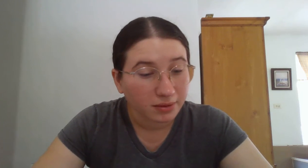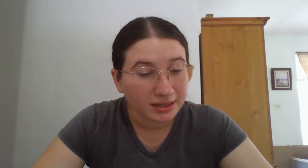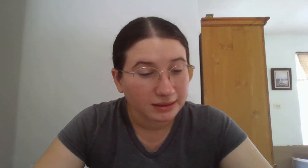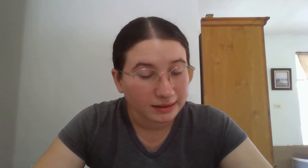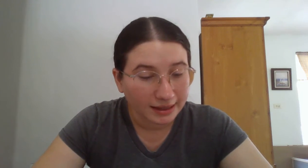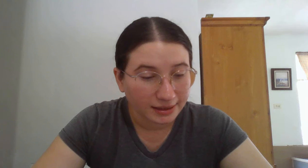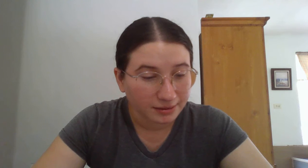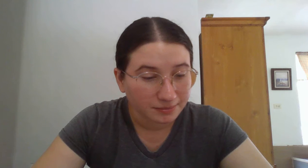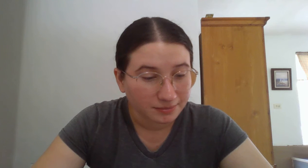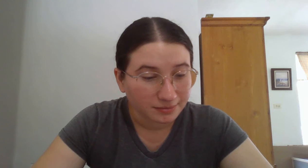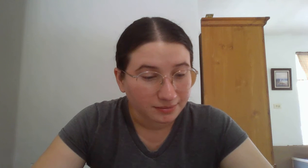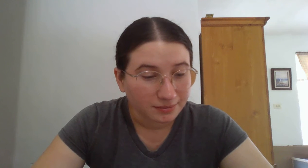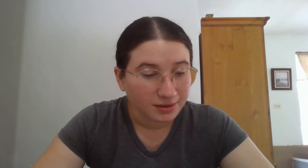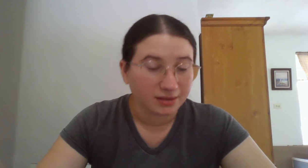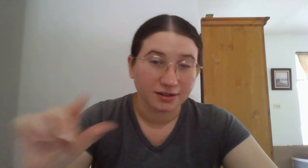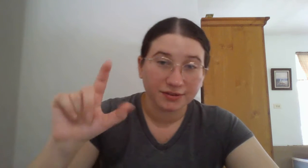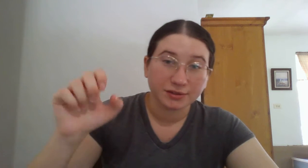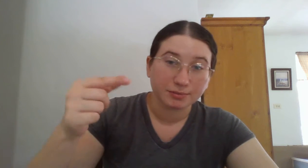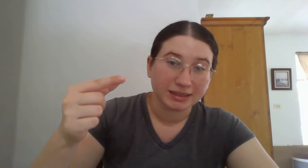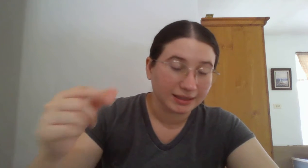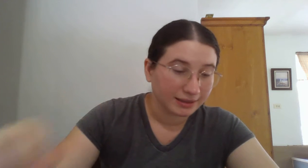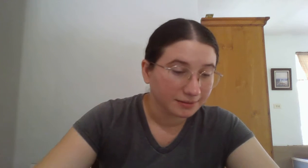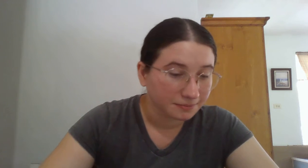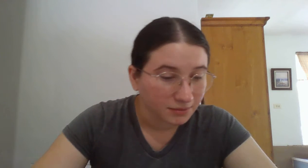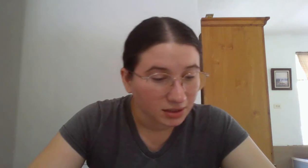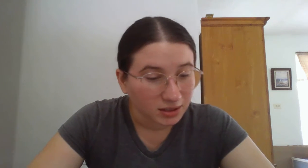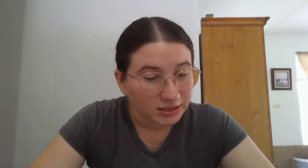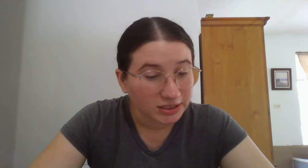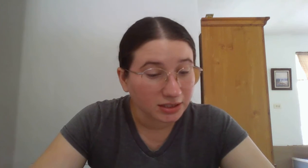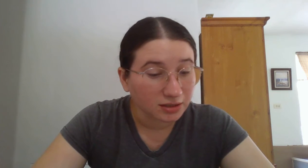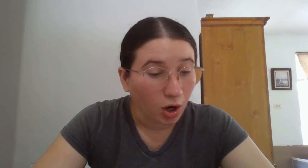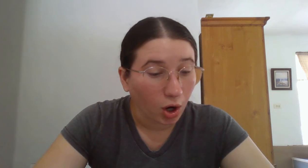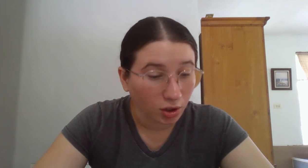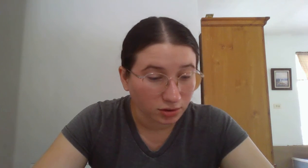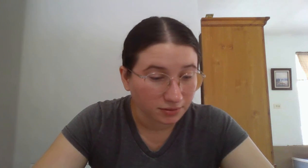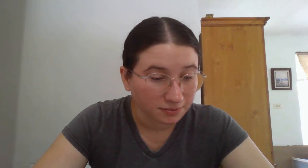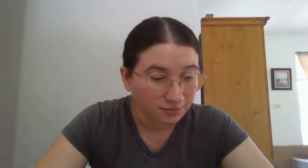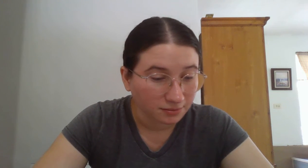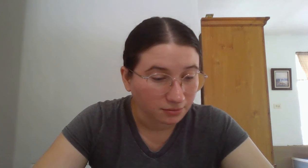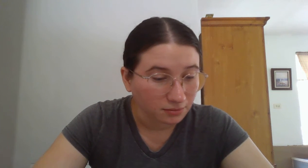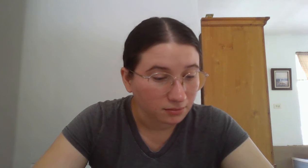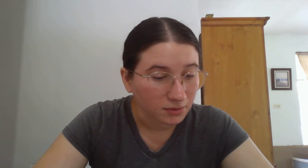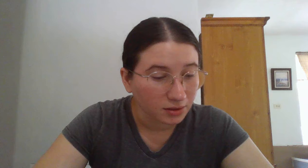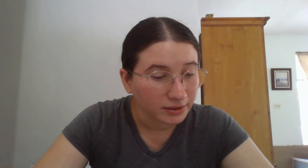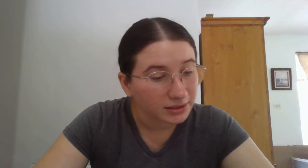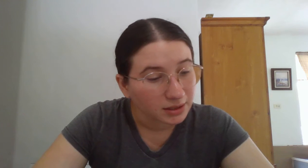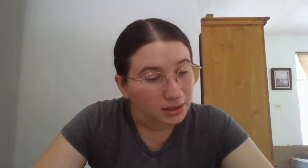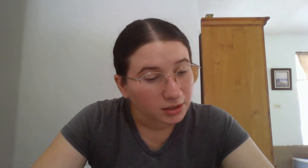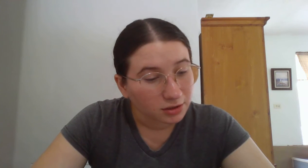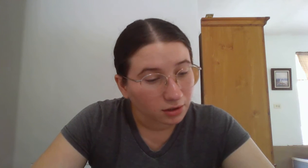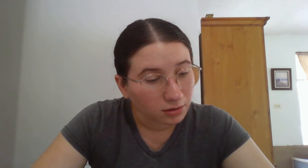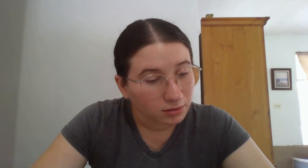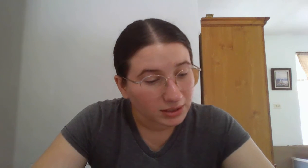break leg, and they fingerspeg leg, since hurt. Right? So